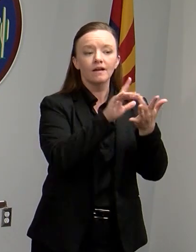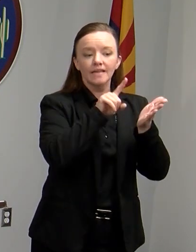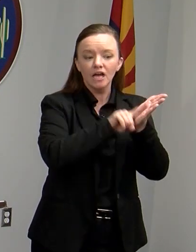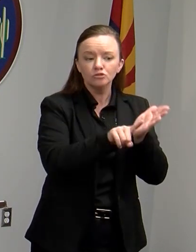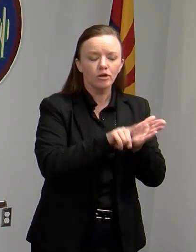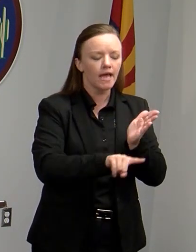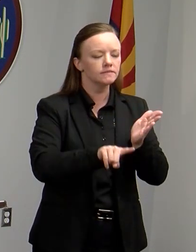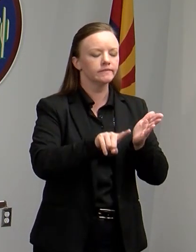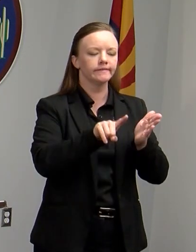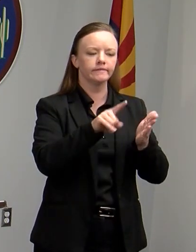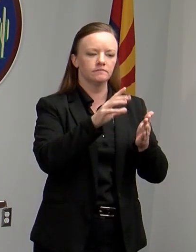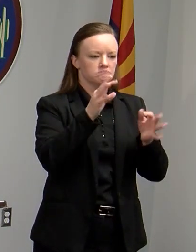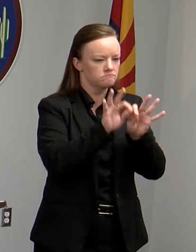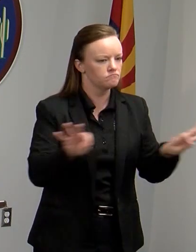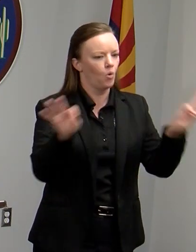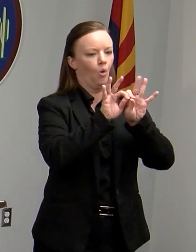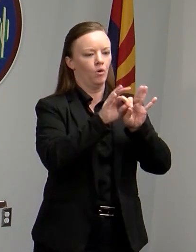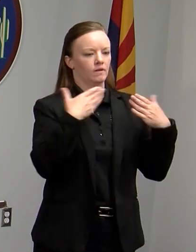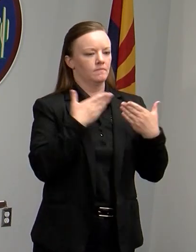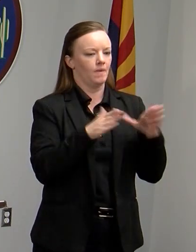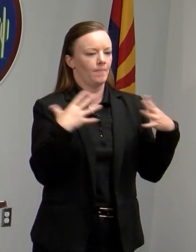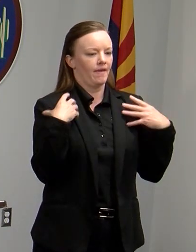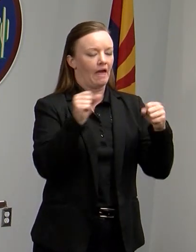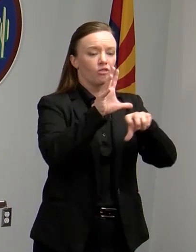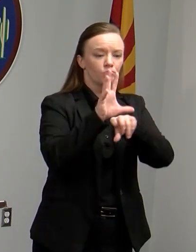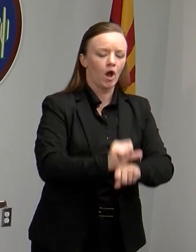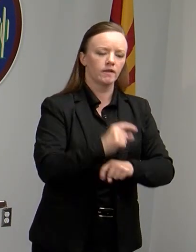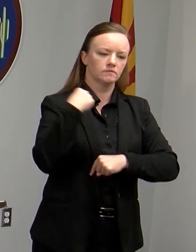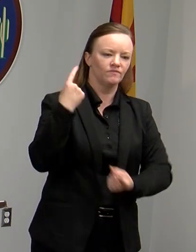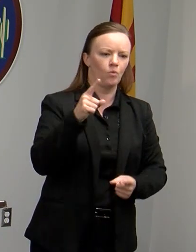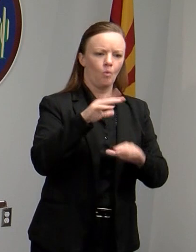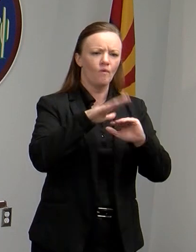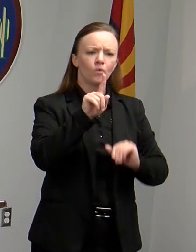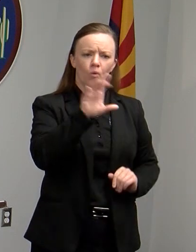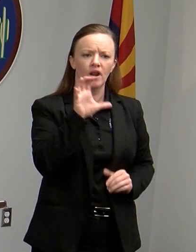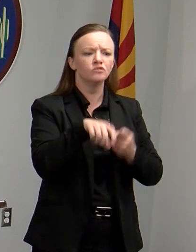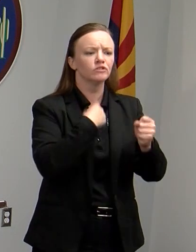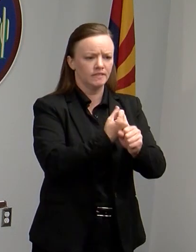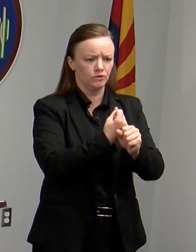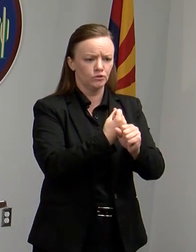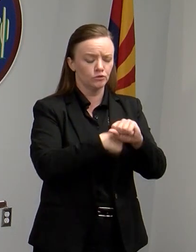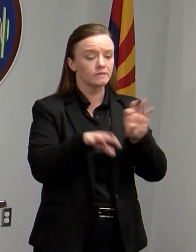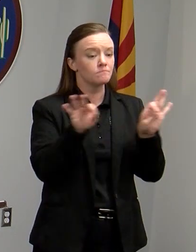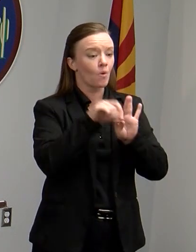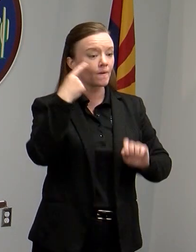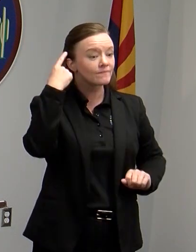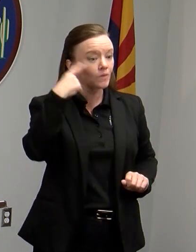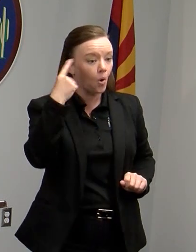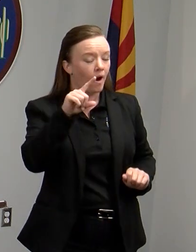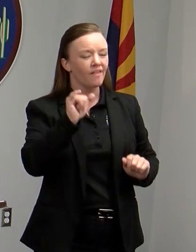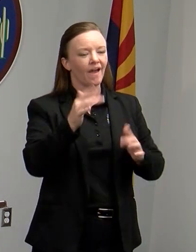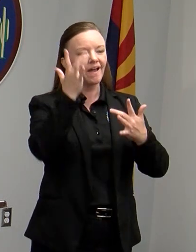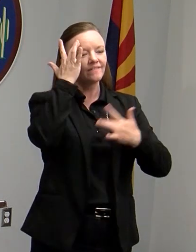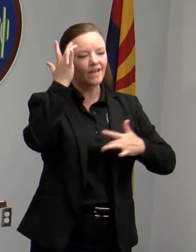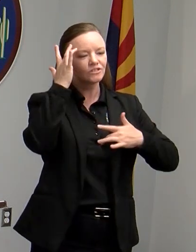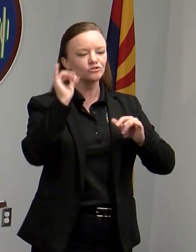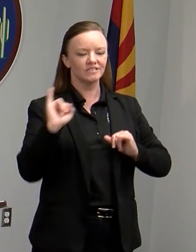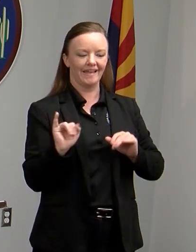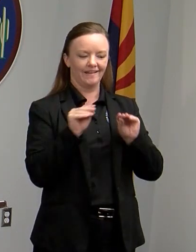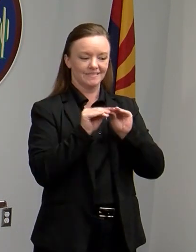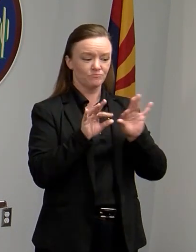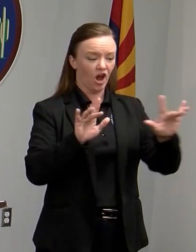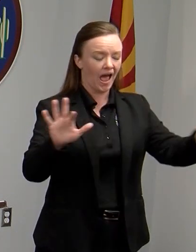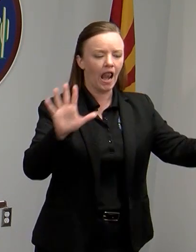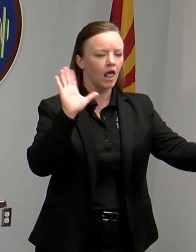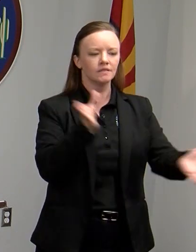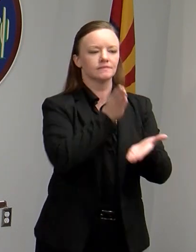public health practice for over a century, and it's an important tool in interrupting the spread of infectious diseases. I think most